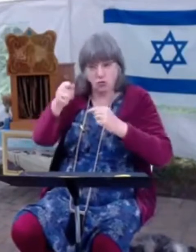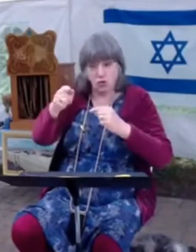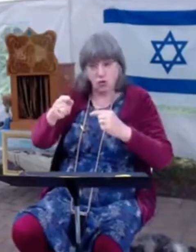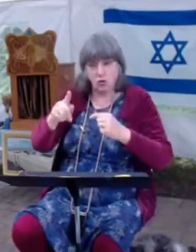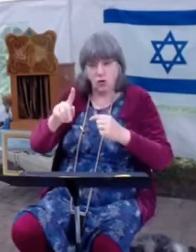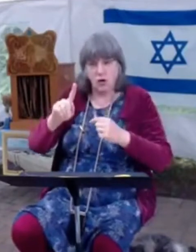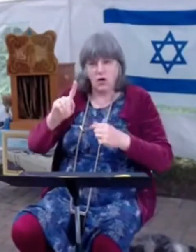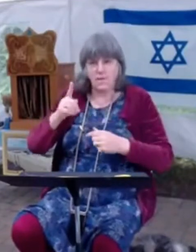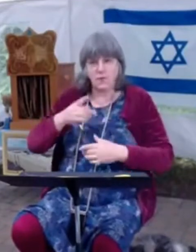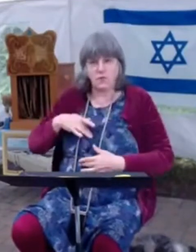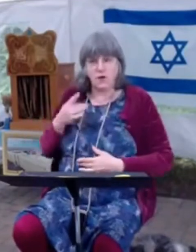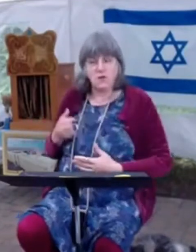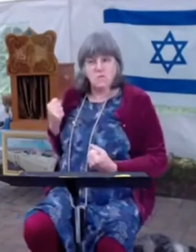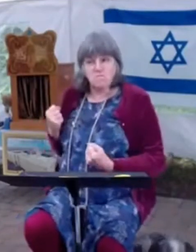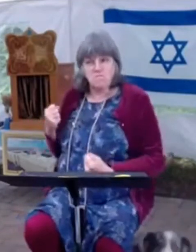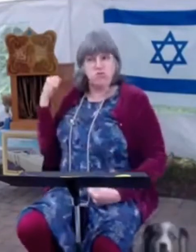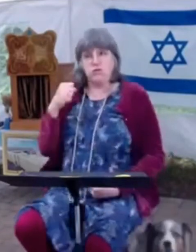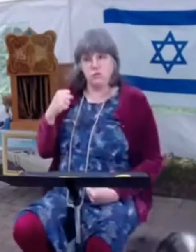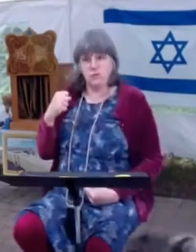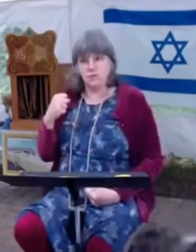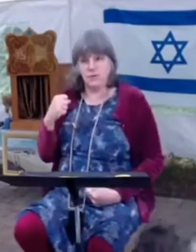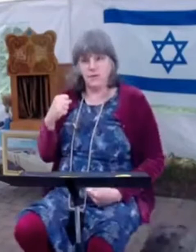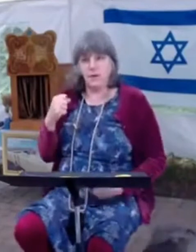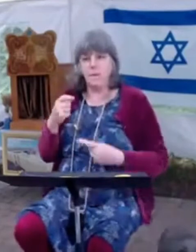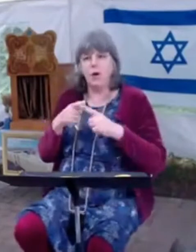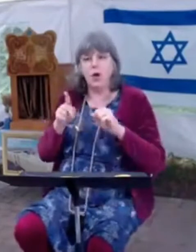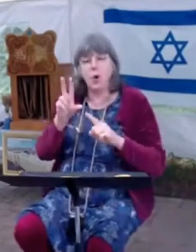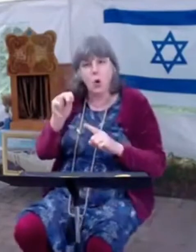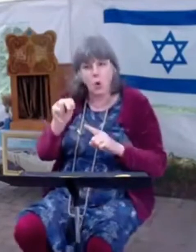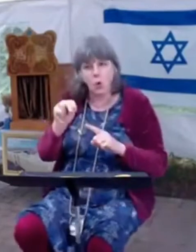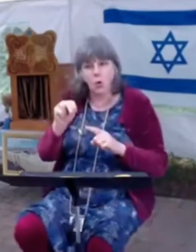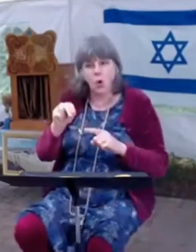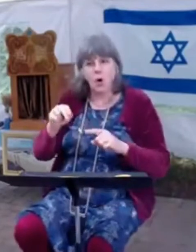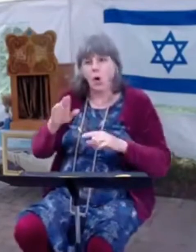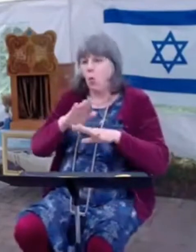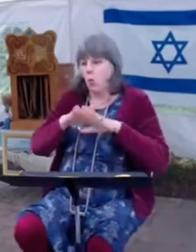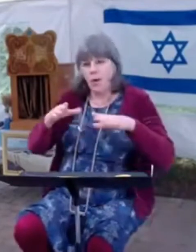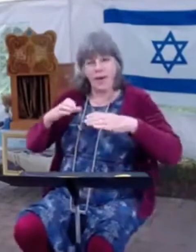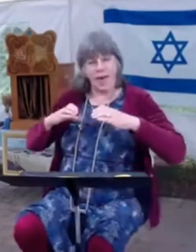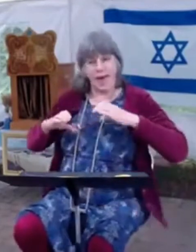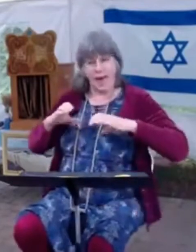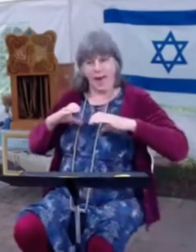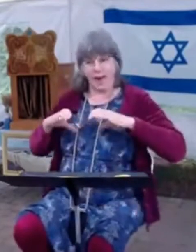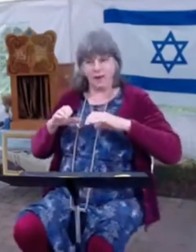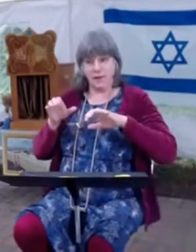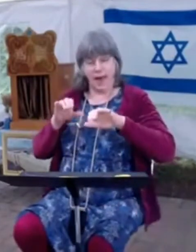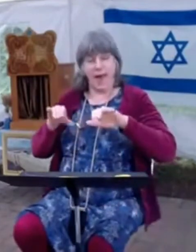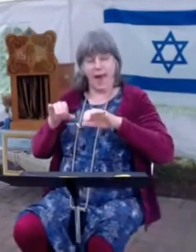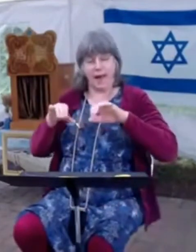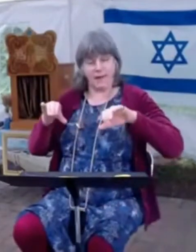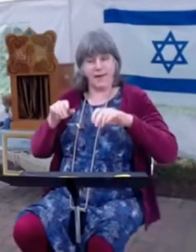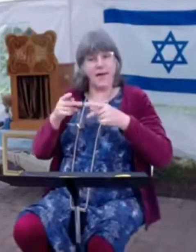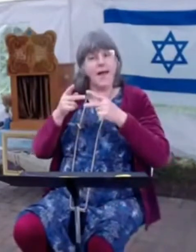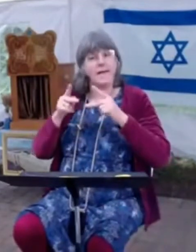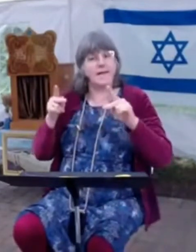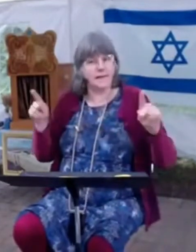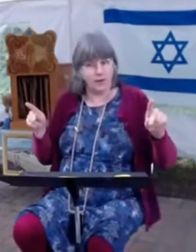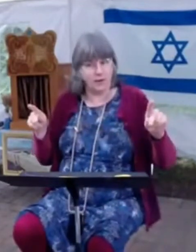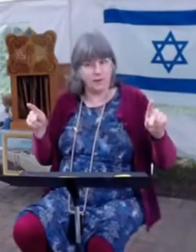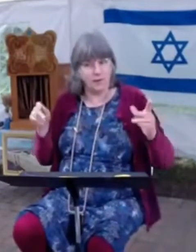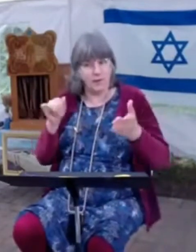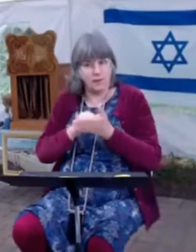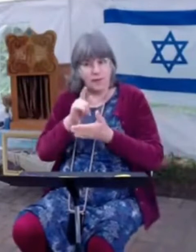From the time we act like them, we become like them. From the time we start anger, we become like them.